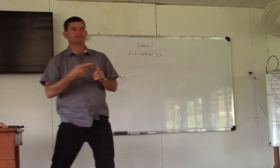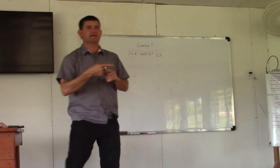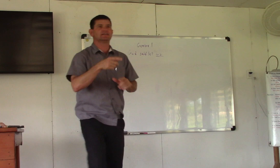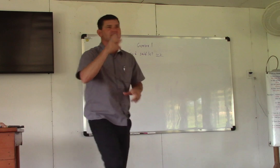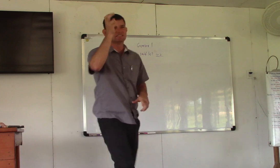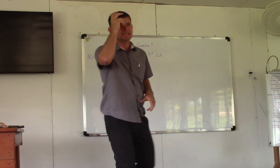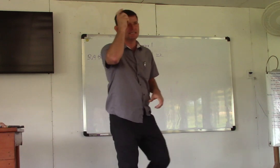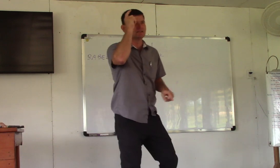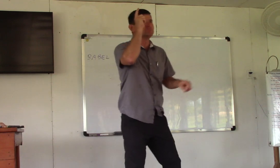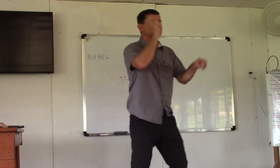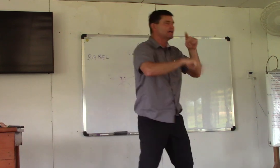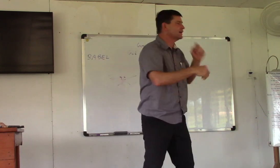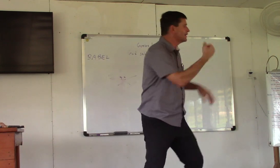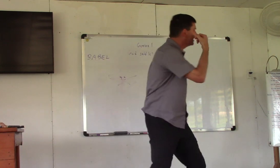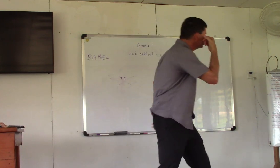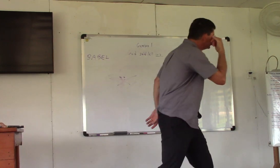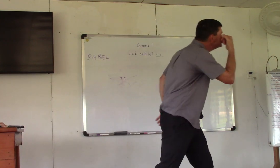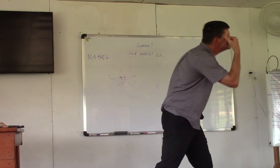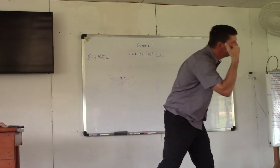And then Satan cannot